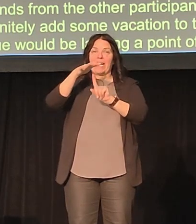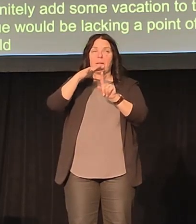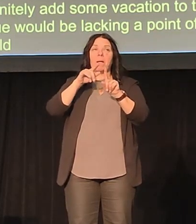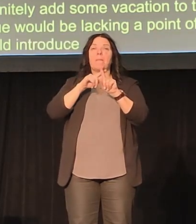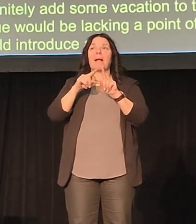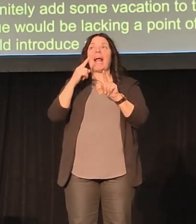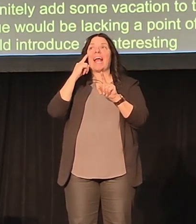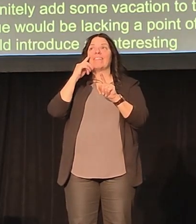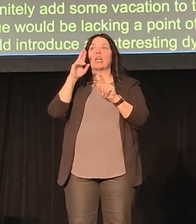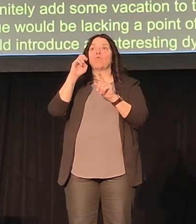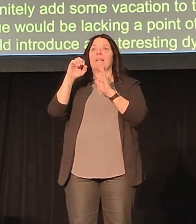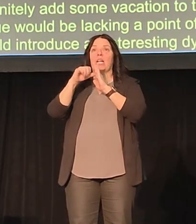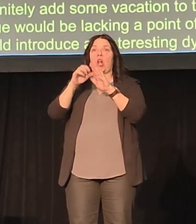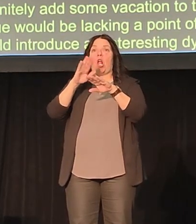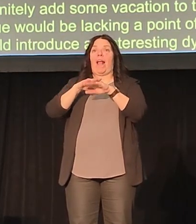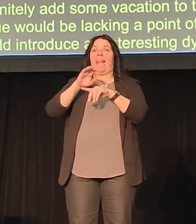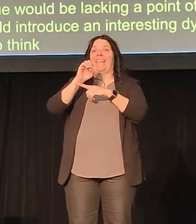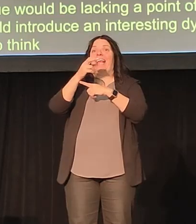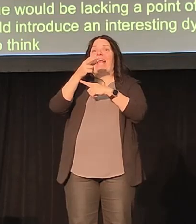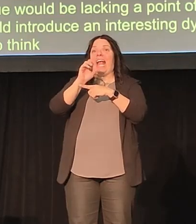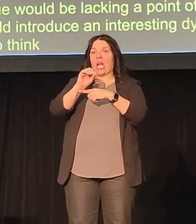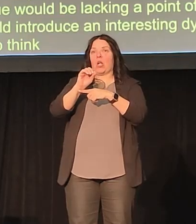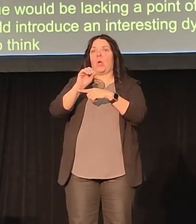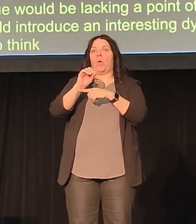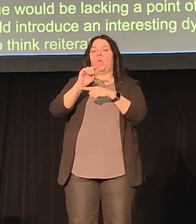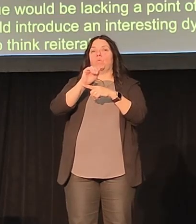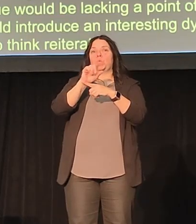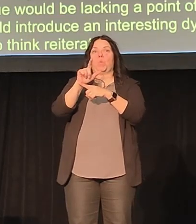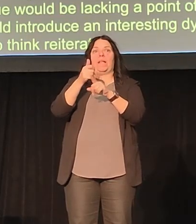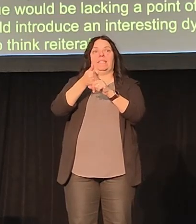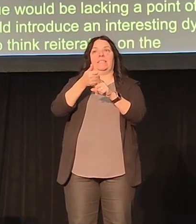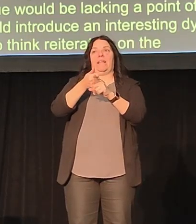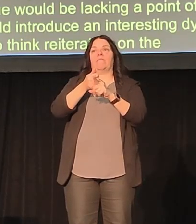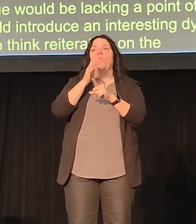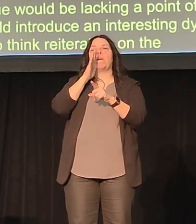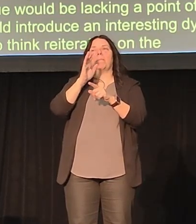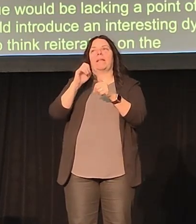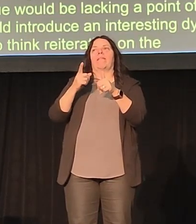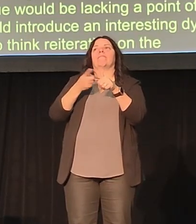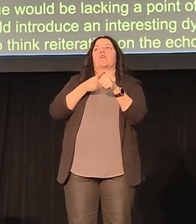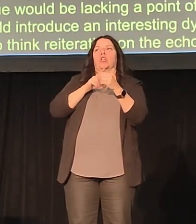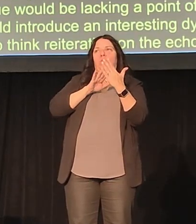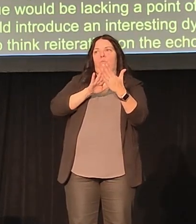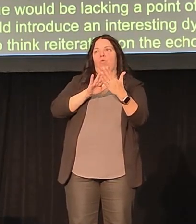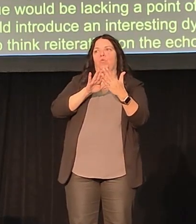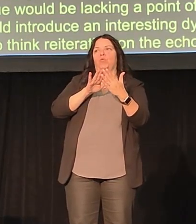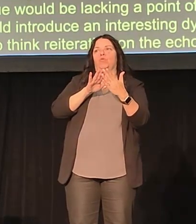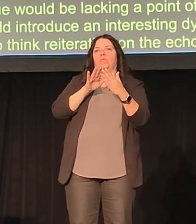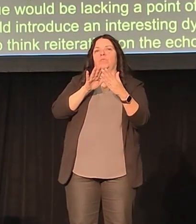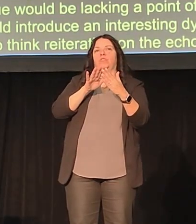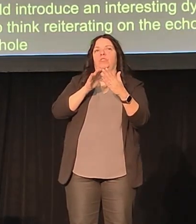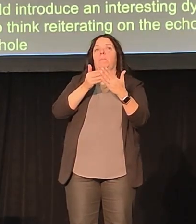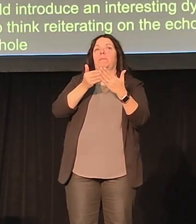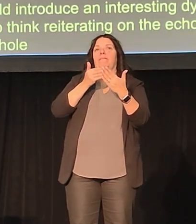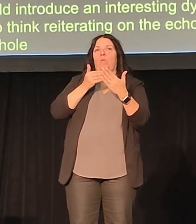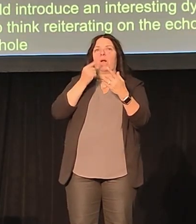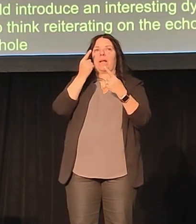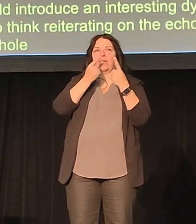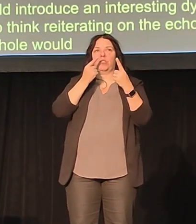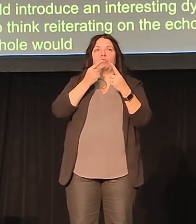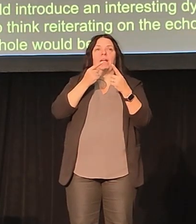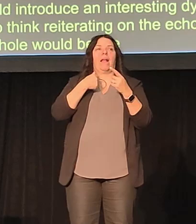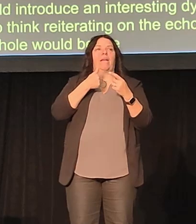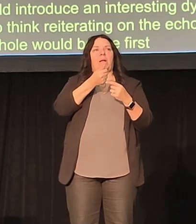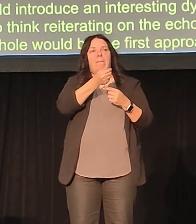the echolocation tool as a whole would be the first approach to take before considering having multiple participants